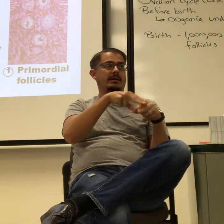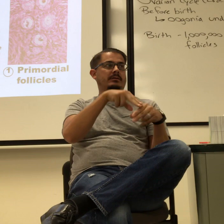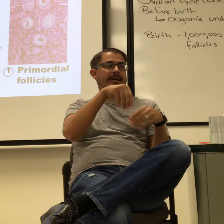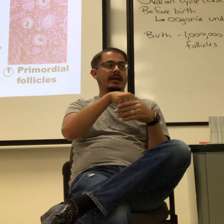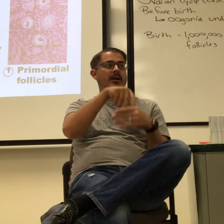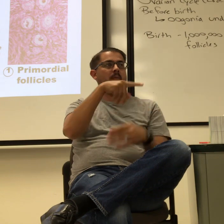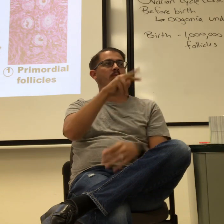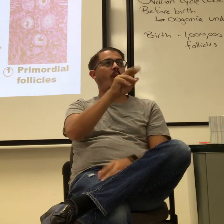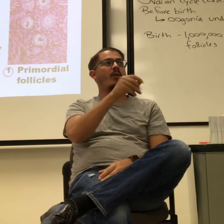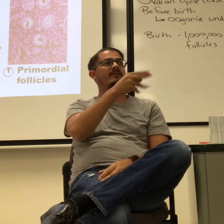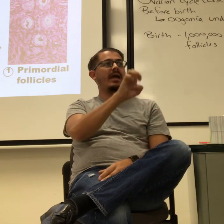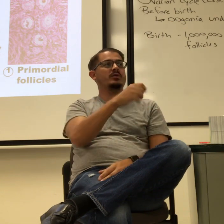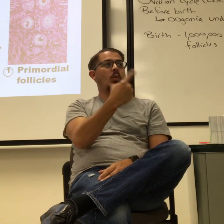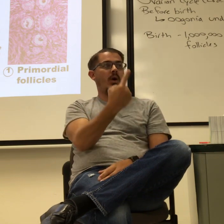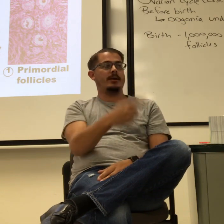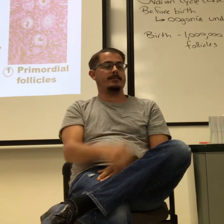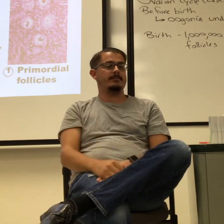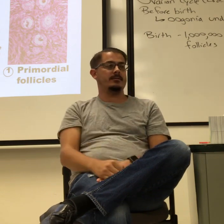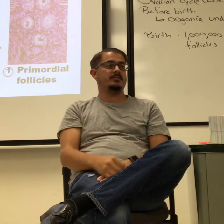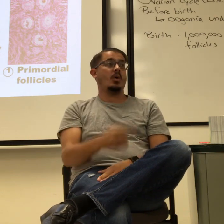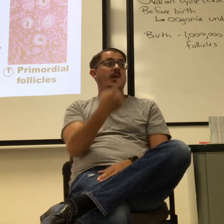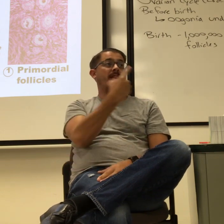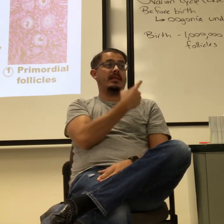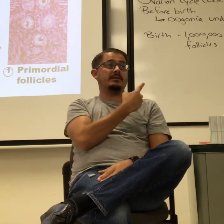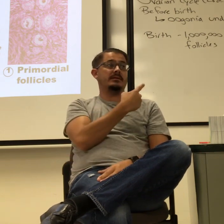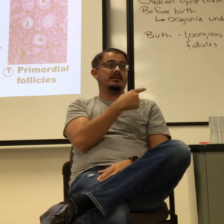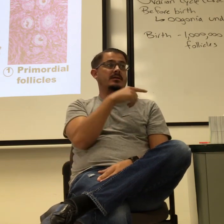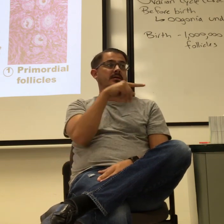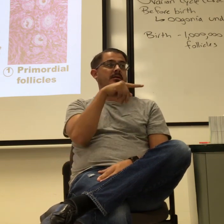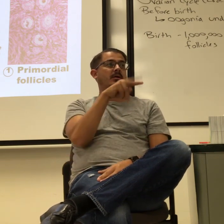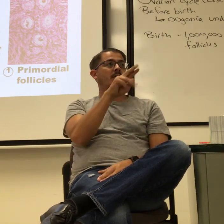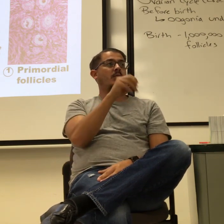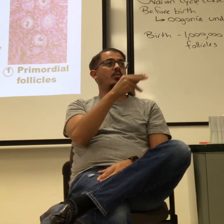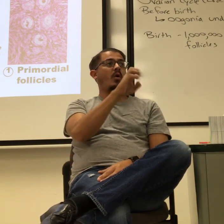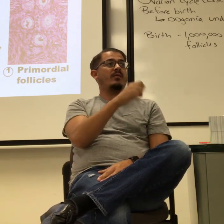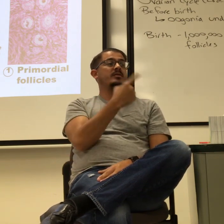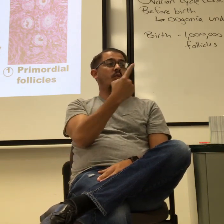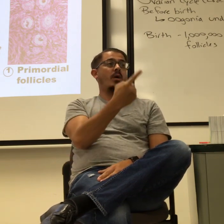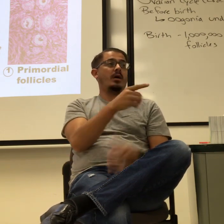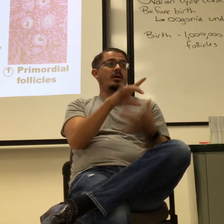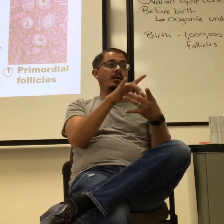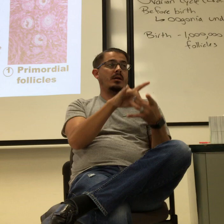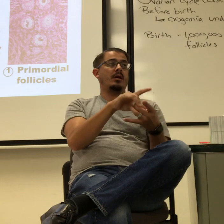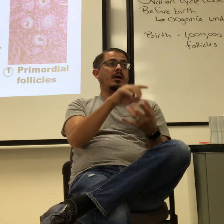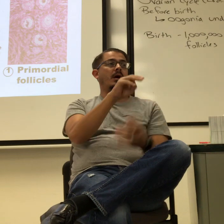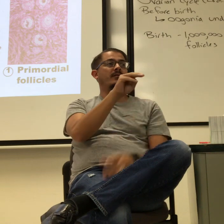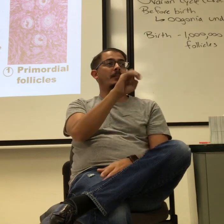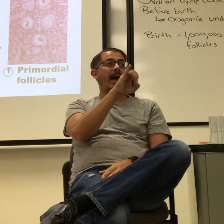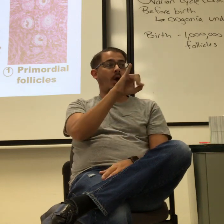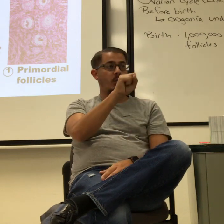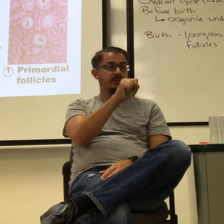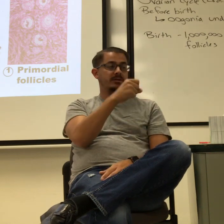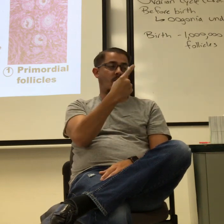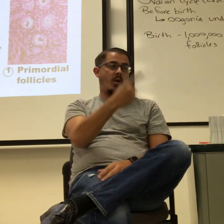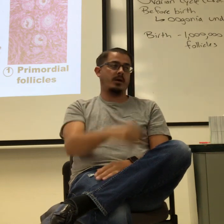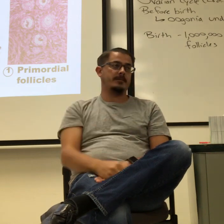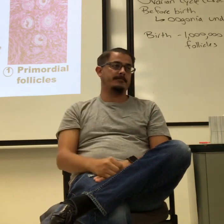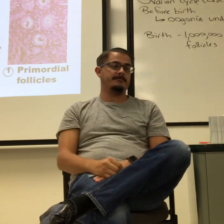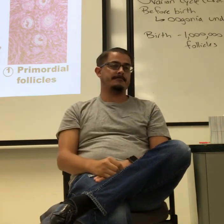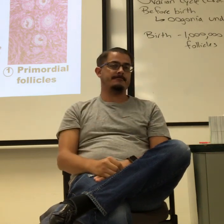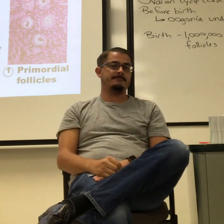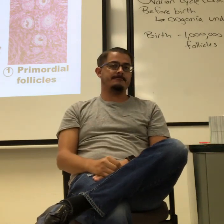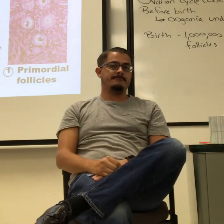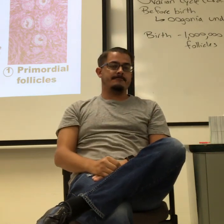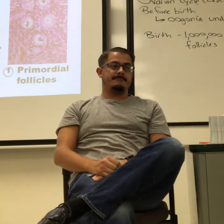1. So this is prophase 1 of meiosis 1. I shouldn't have to remind you of that, but I'll throw it up here anyway so you're not